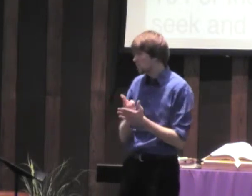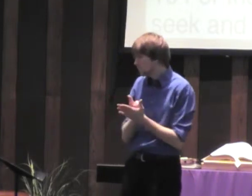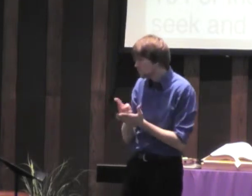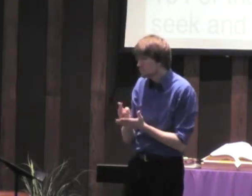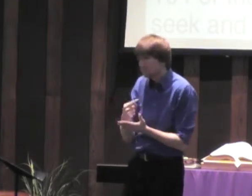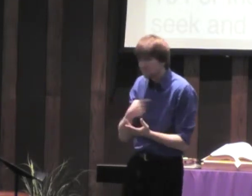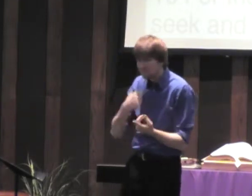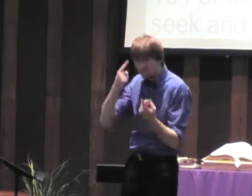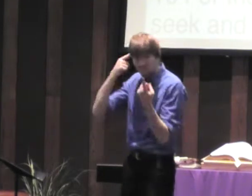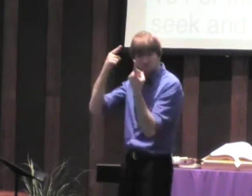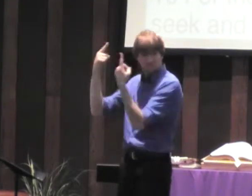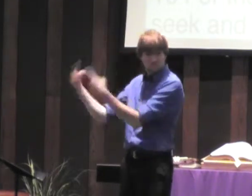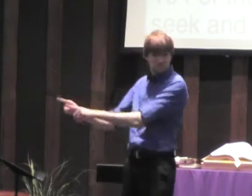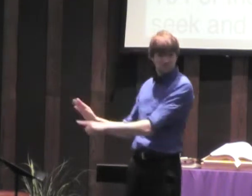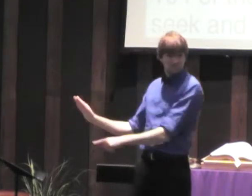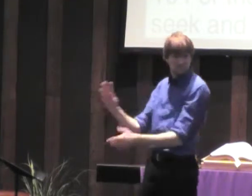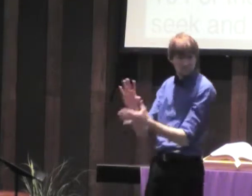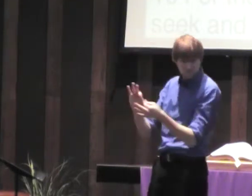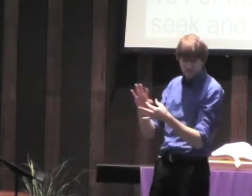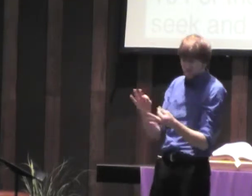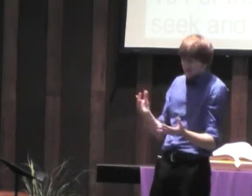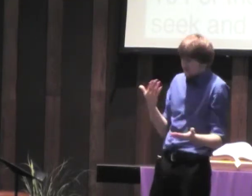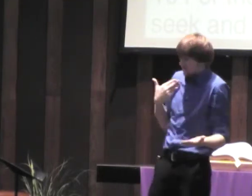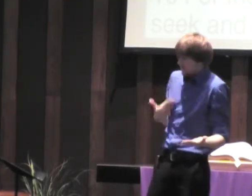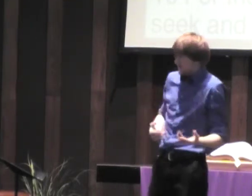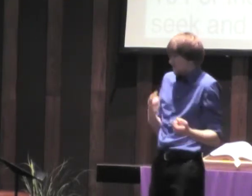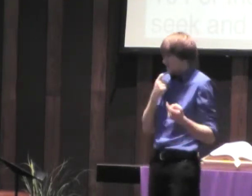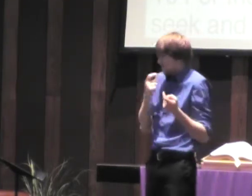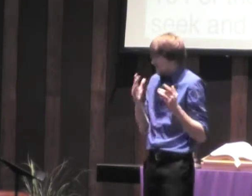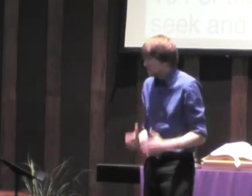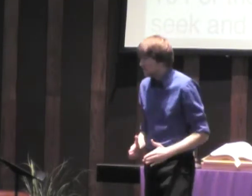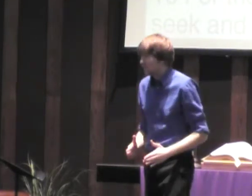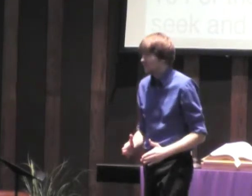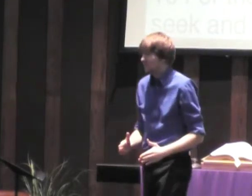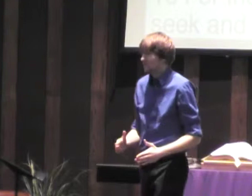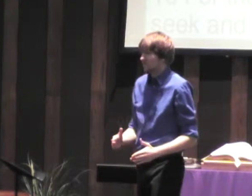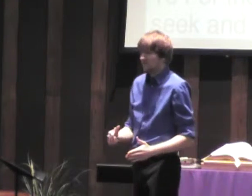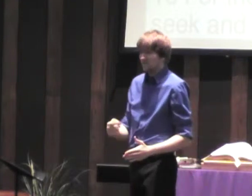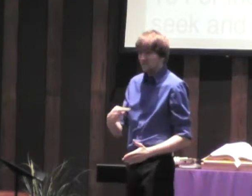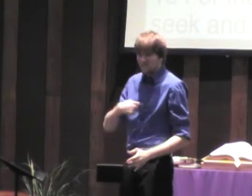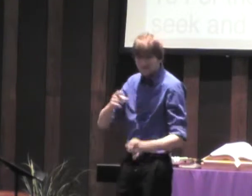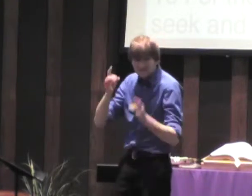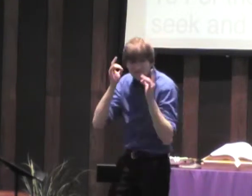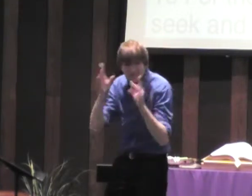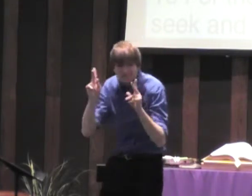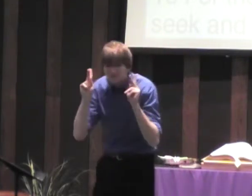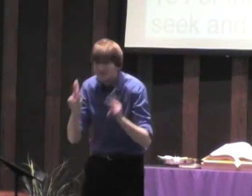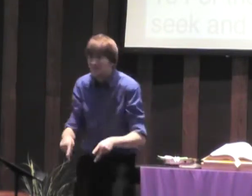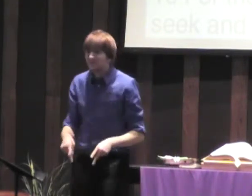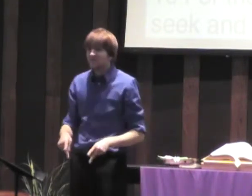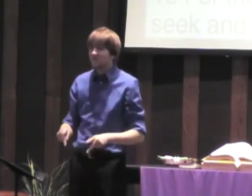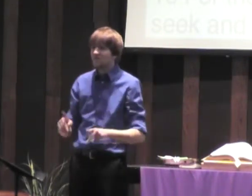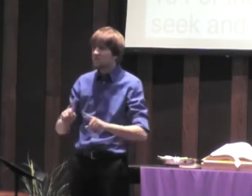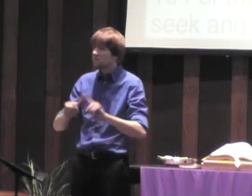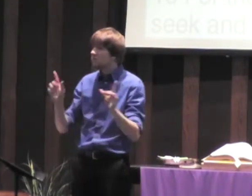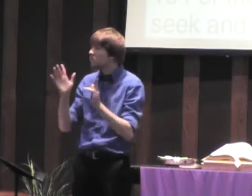Now, if I listened to the people, honestly, I would agree with them. I am a sinner. I am a terrible